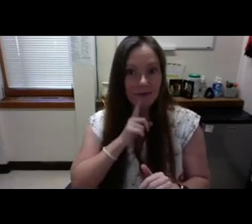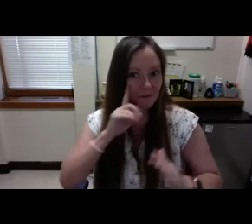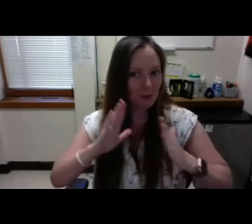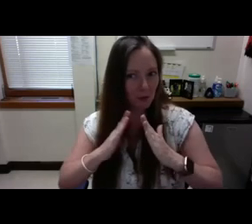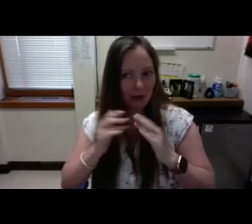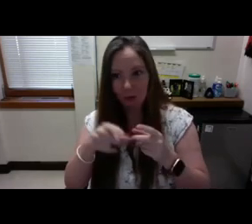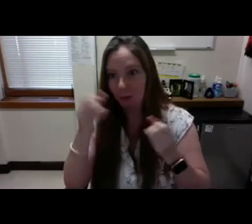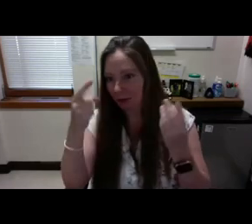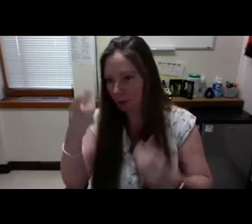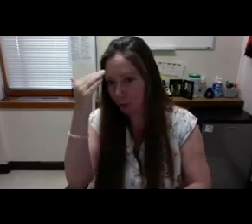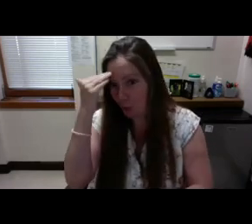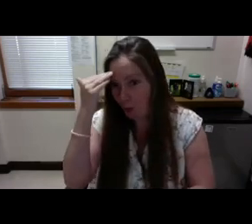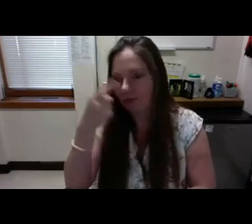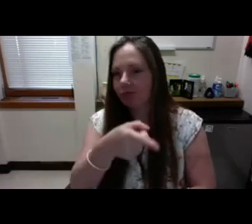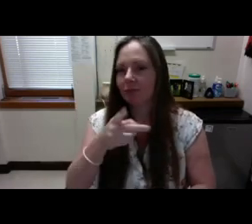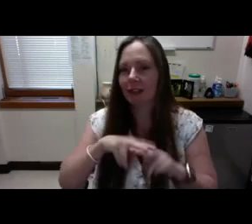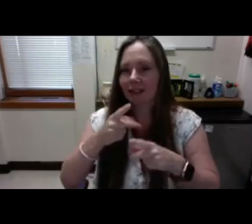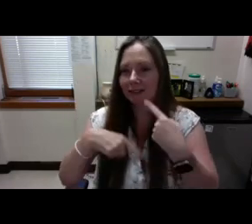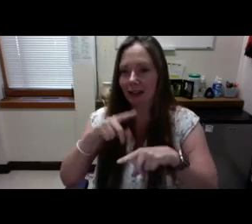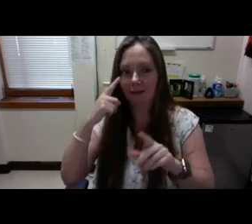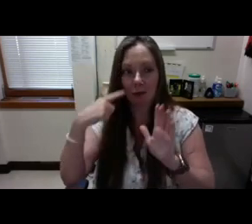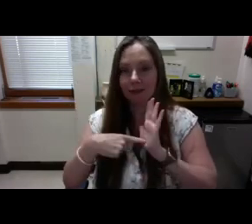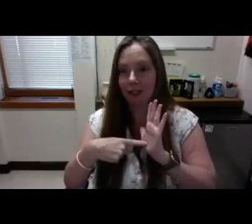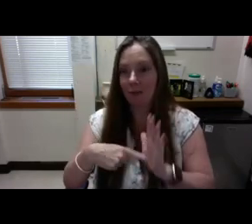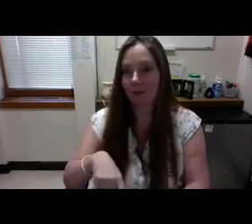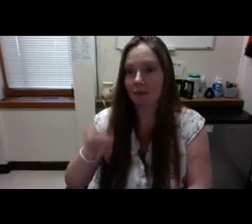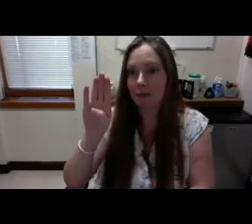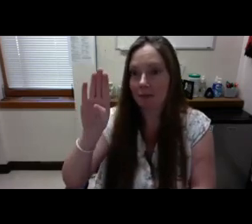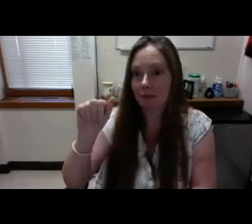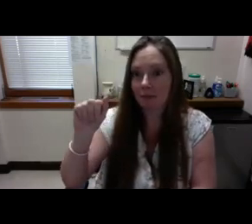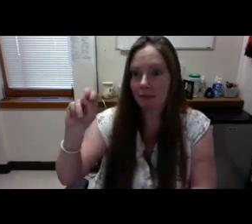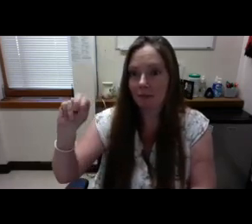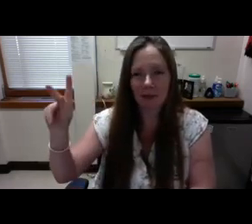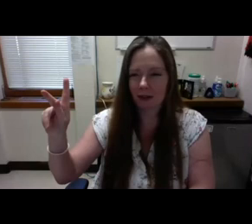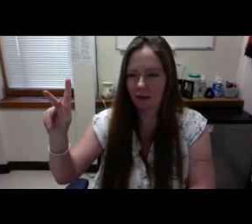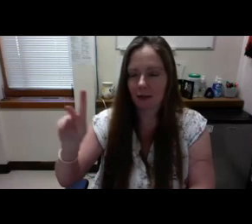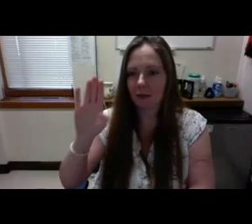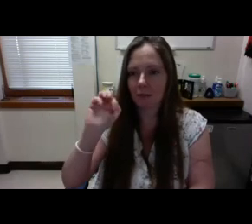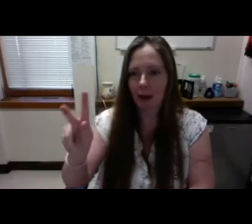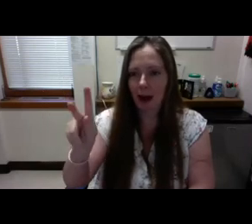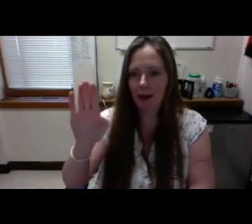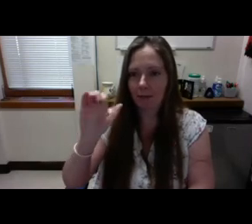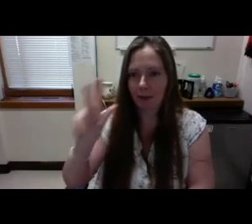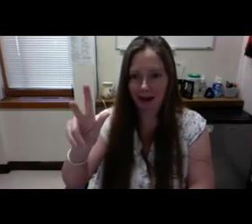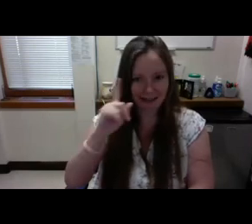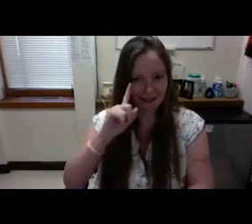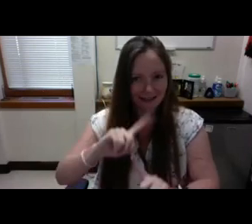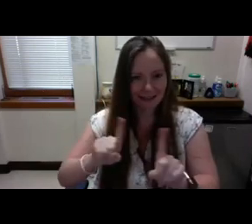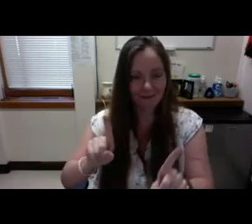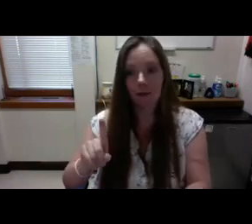These are very common in our deaf community. These are signs, like for example, the word bank.